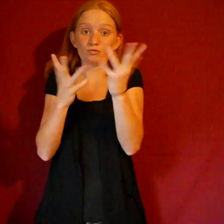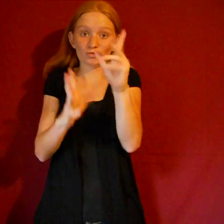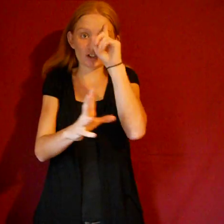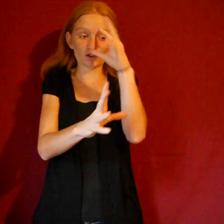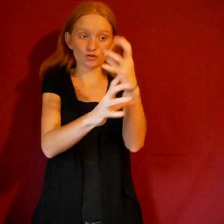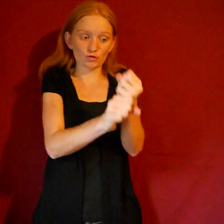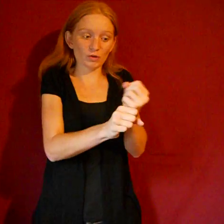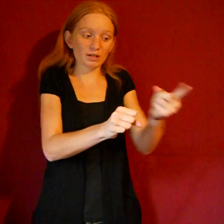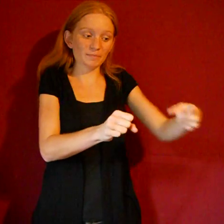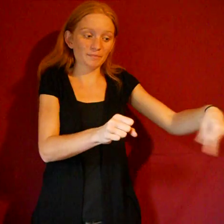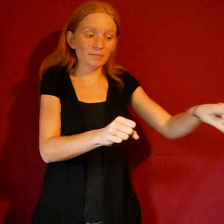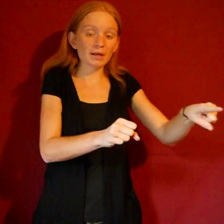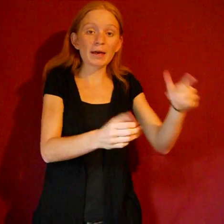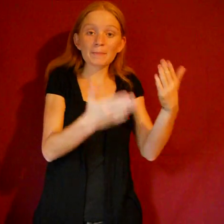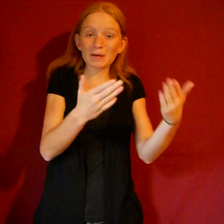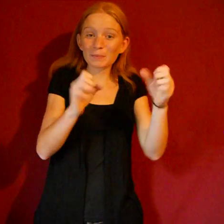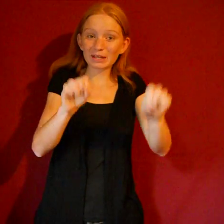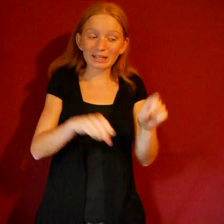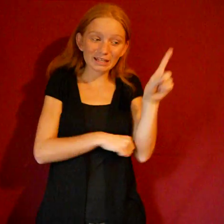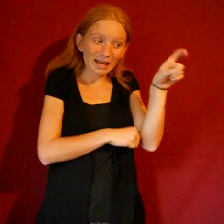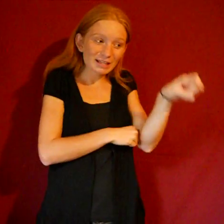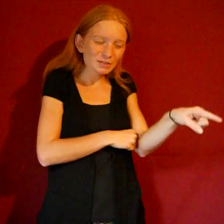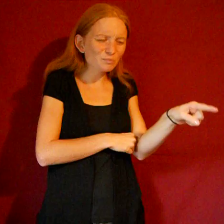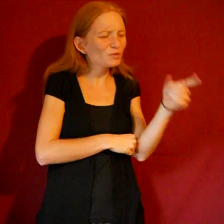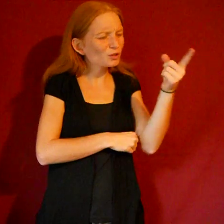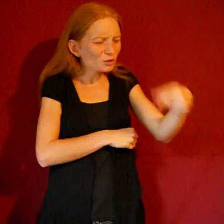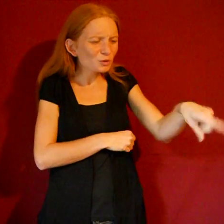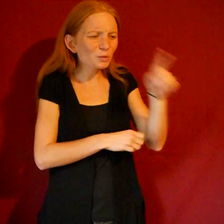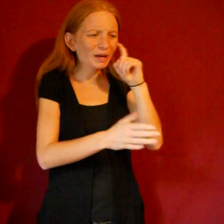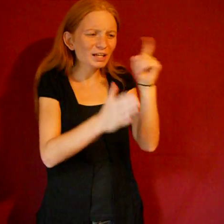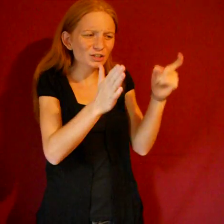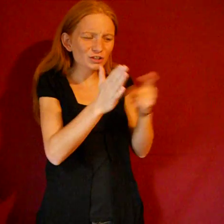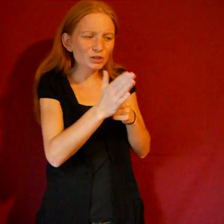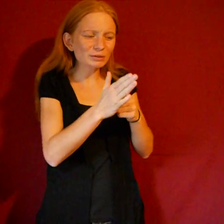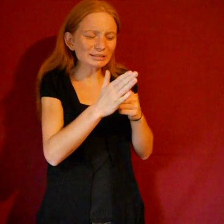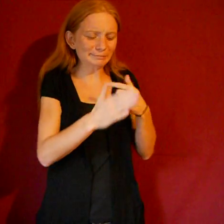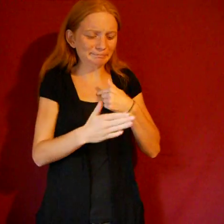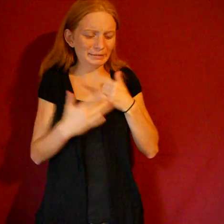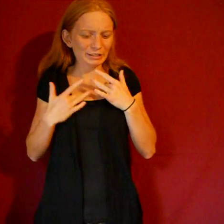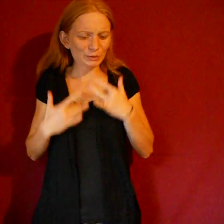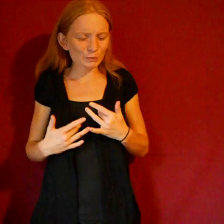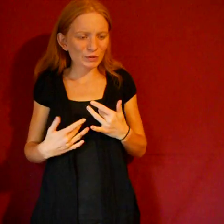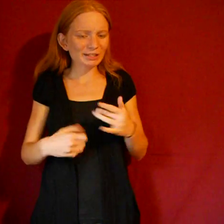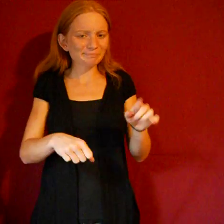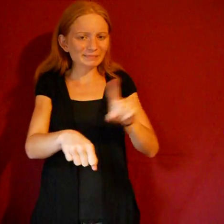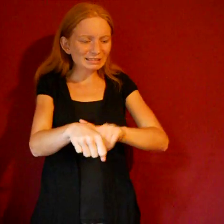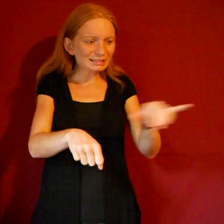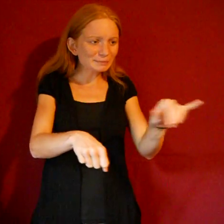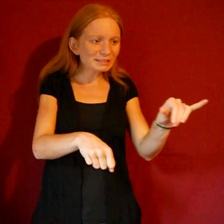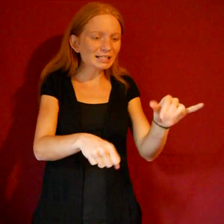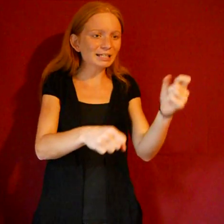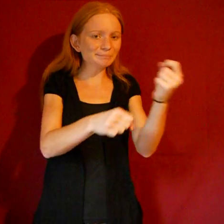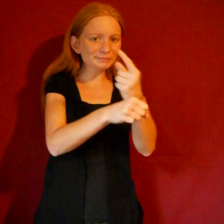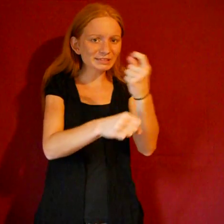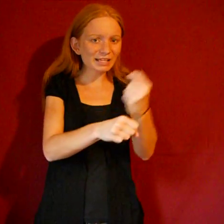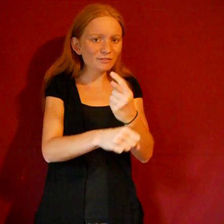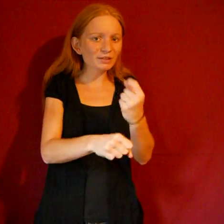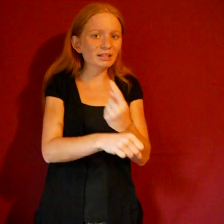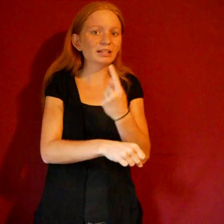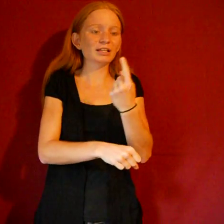question if they notice if it's about the same time or during the same months every year? Because that's important. Some